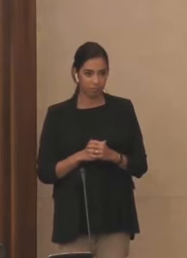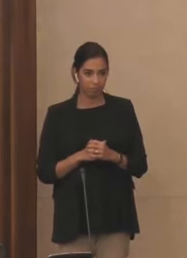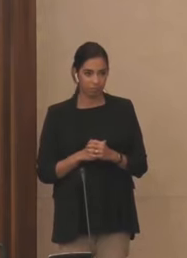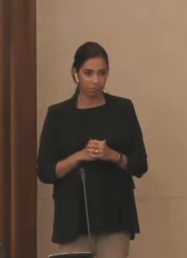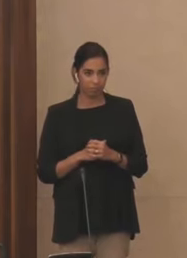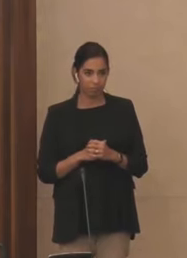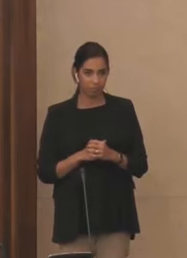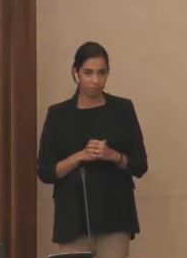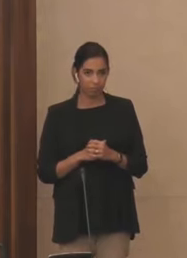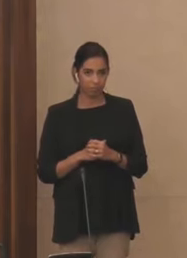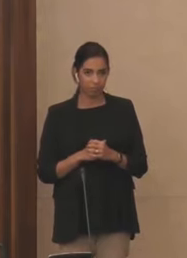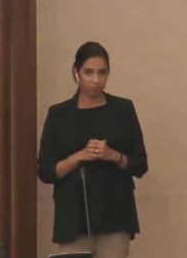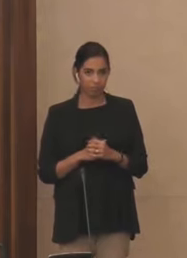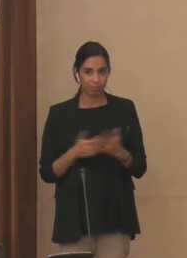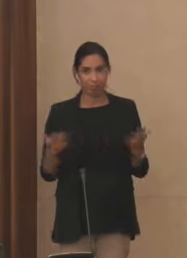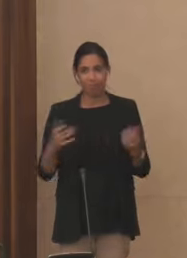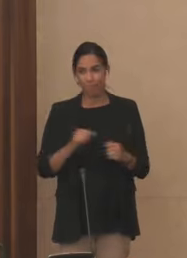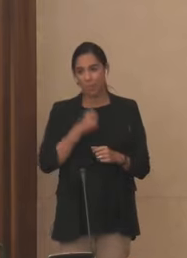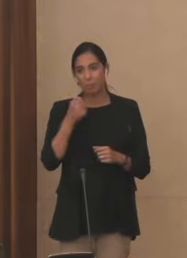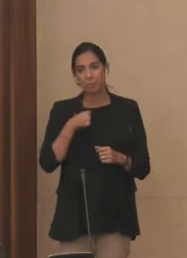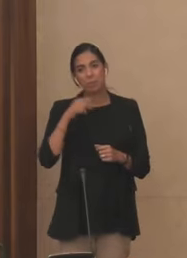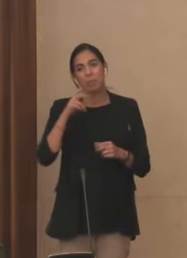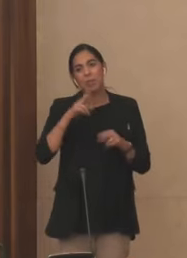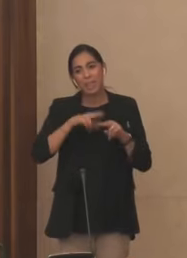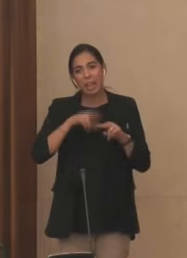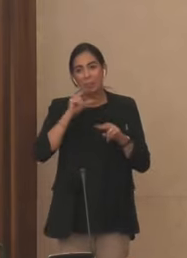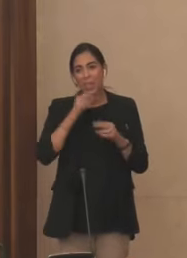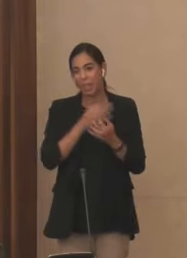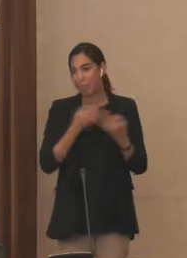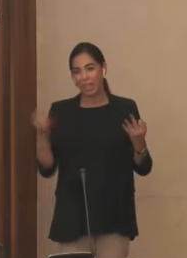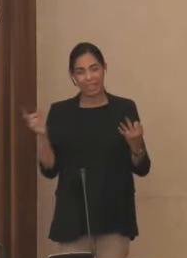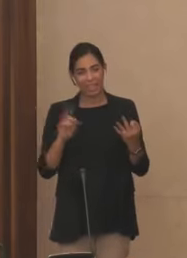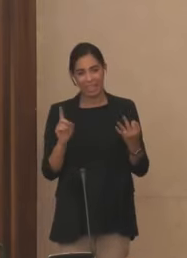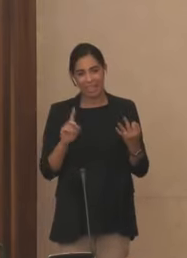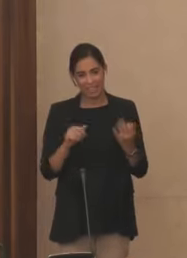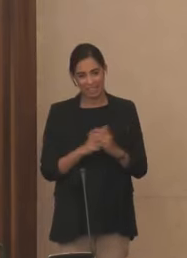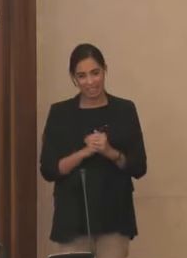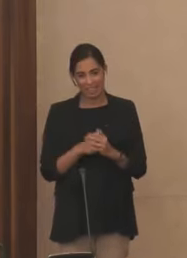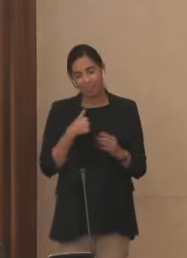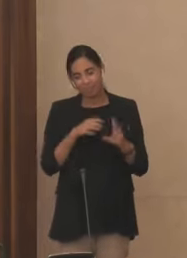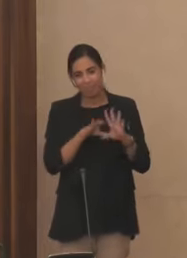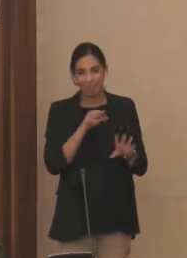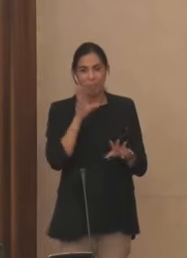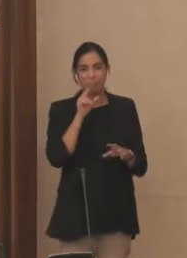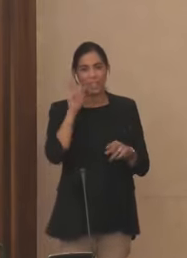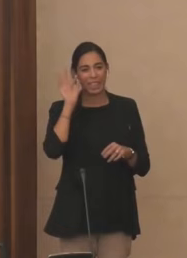Mi dispiace, ma non parlo italiano bene. Io vado a parlare in inglese.